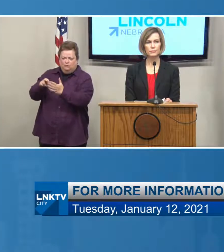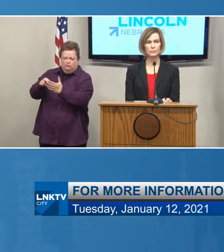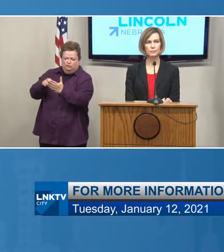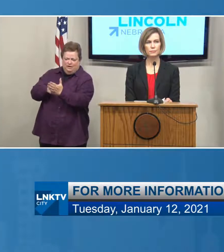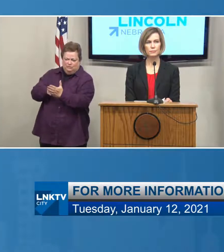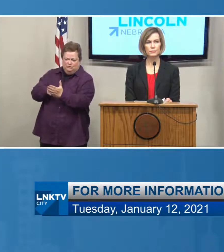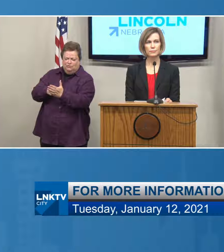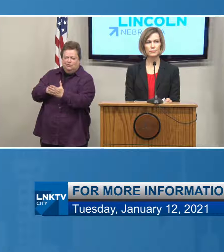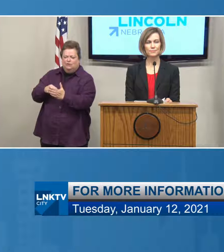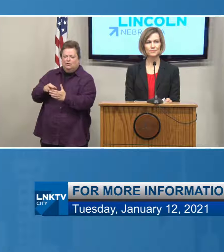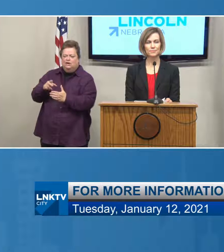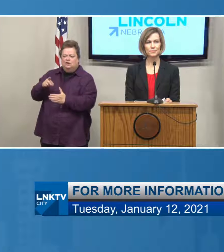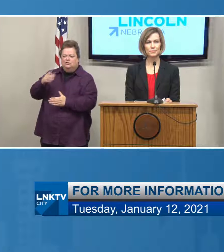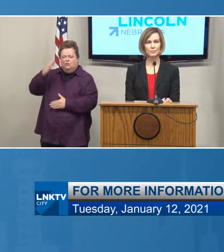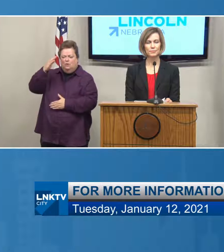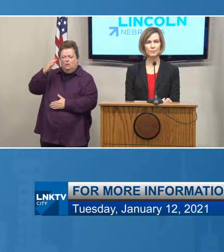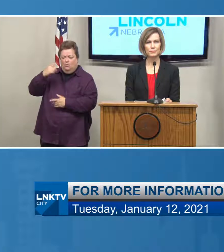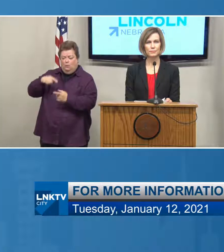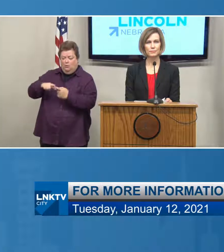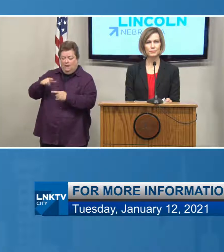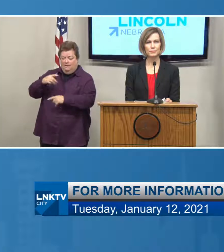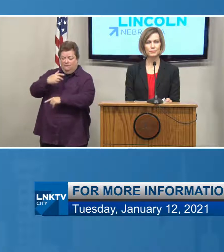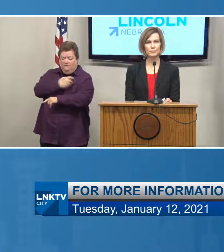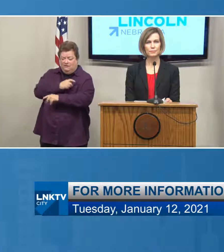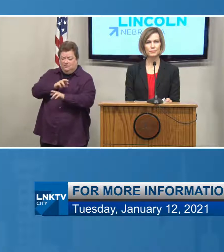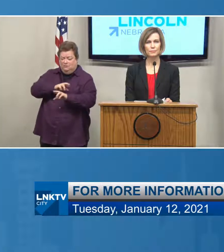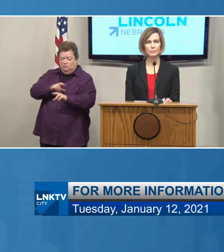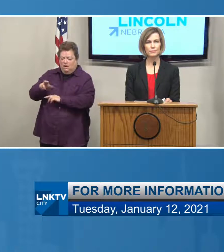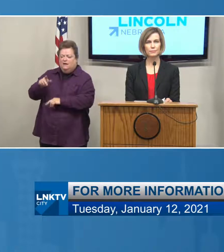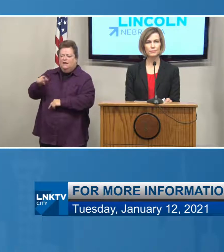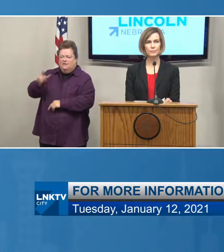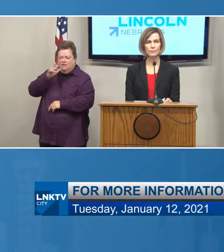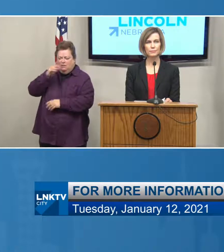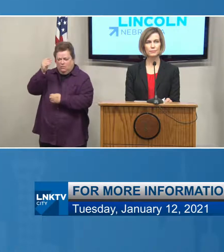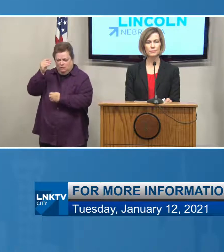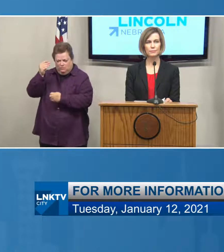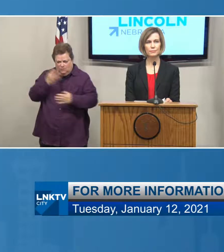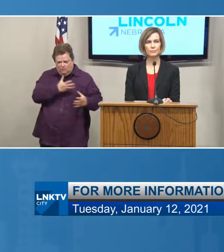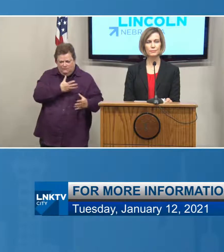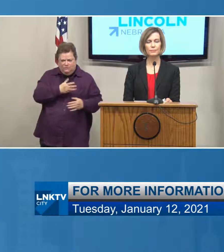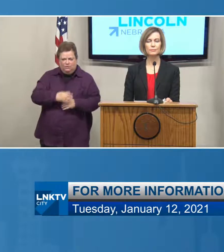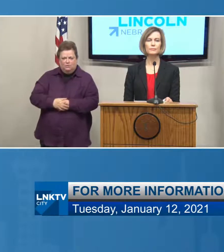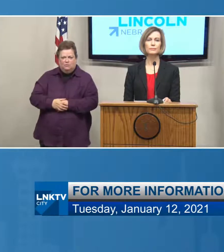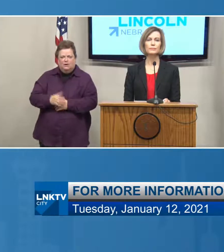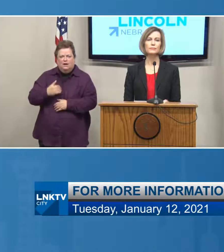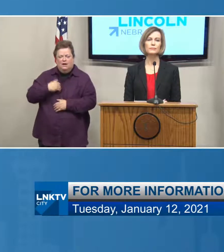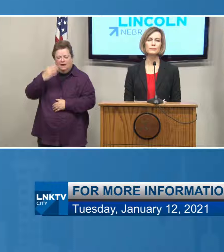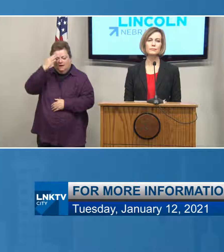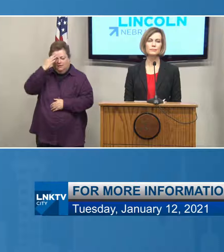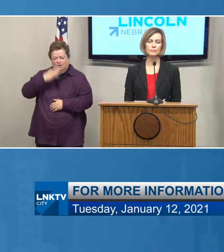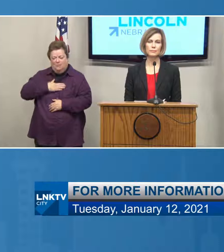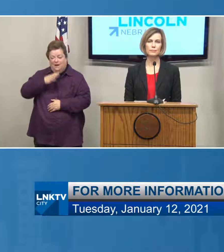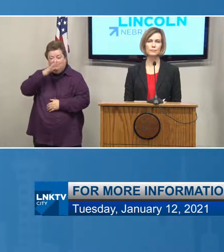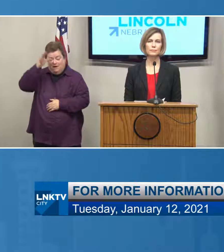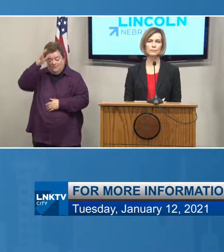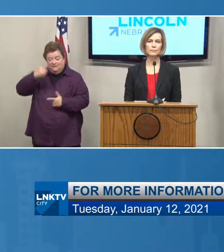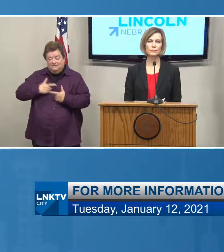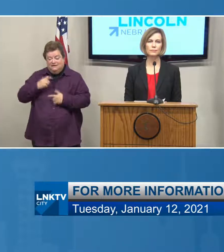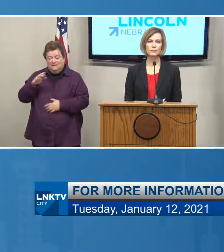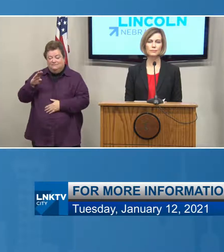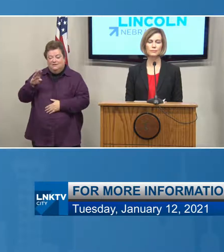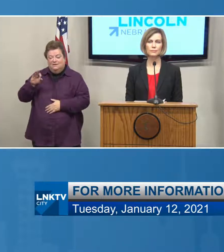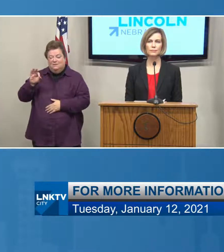becoming, so that you're notified when the vaccine's available to you. I know my parents are from Buffalo County, and